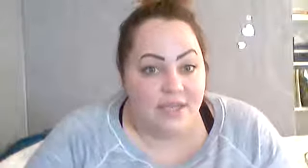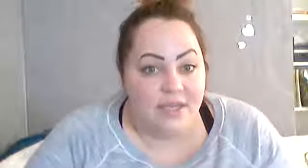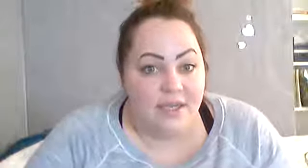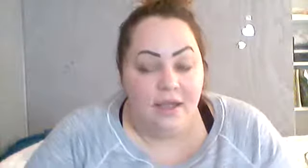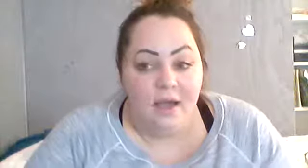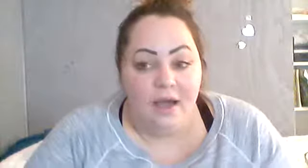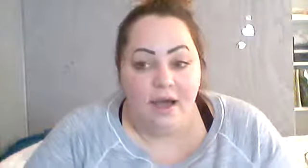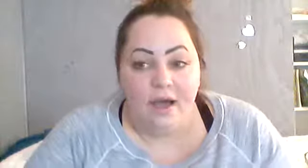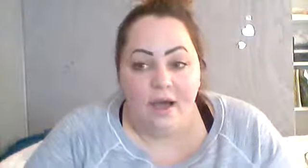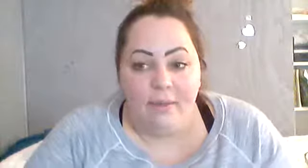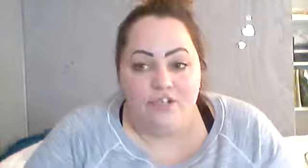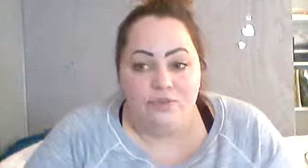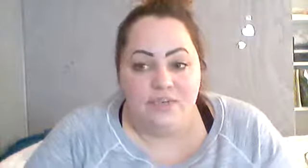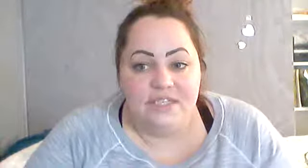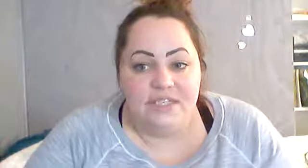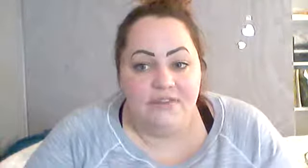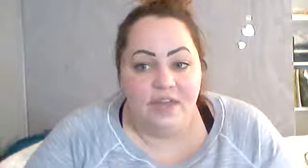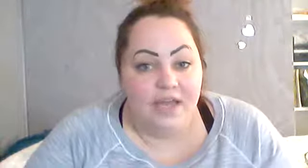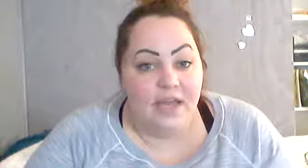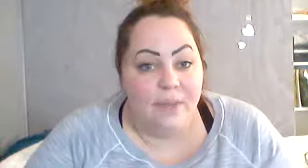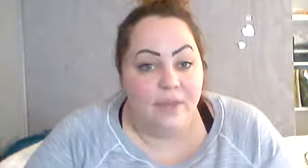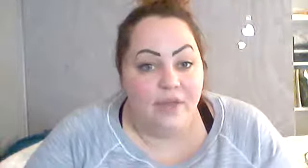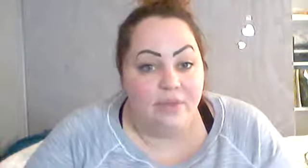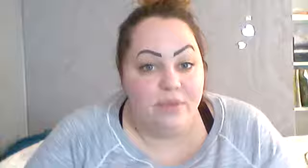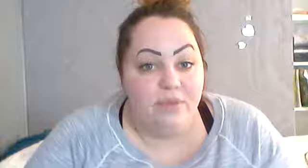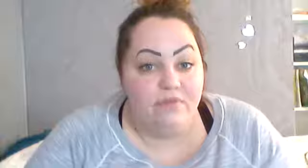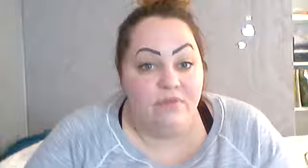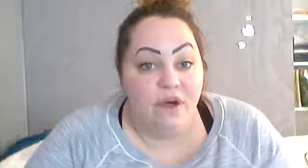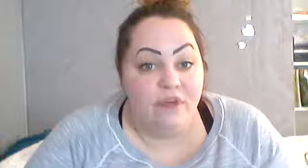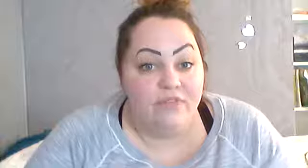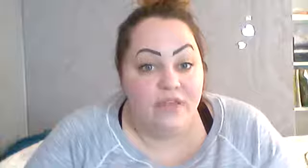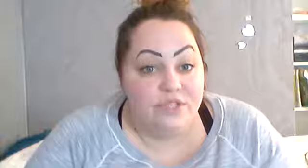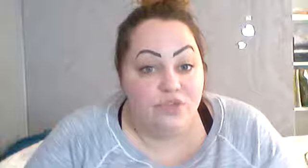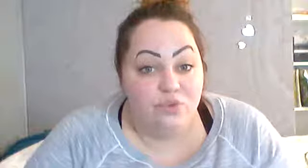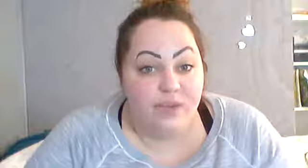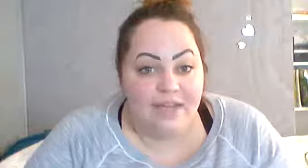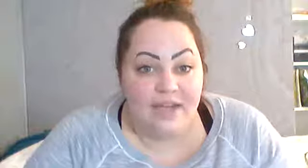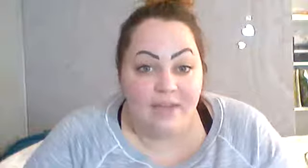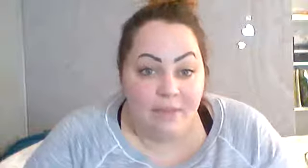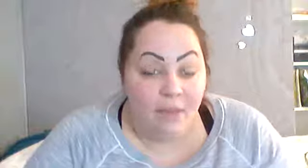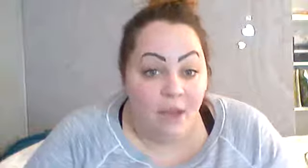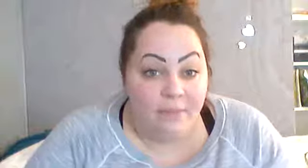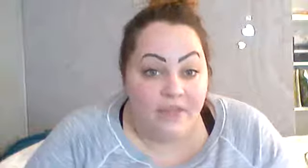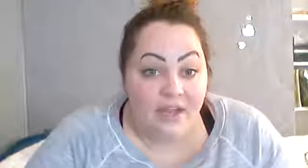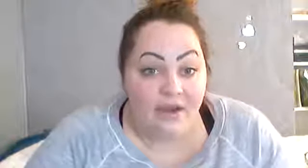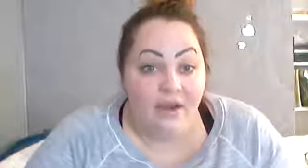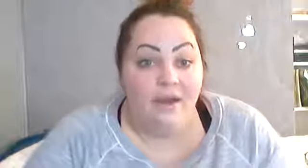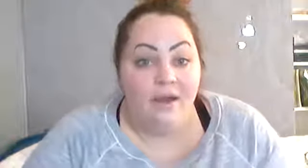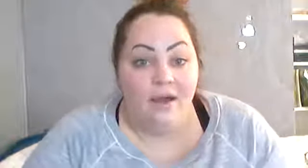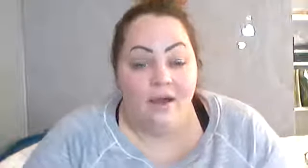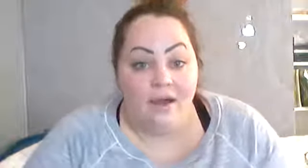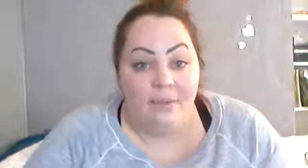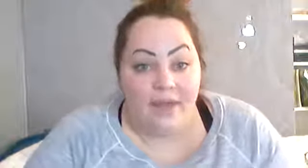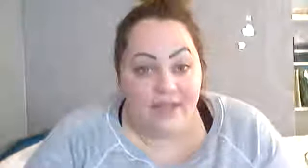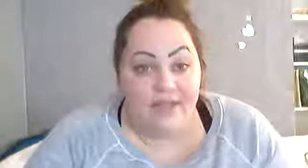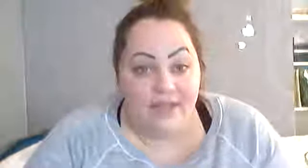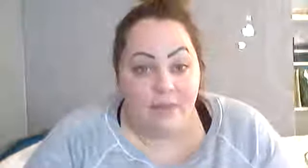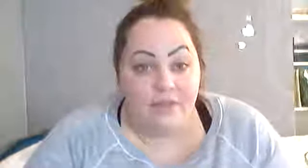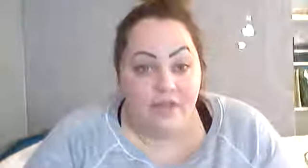signing. I do want to see if I can get a couple other people involved. Like with Zoom, I can have my mom there. I can get a couple of other